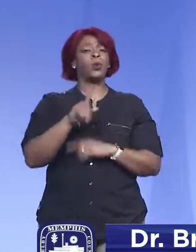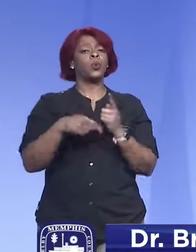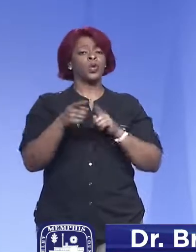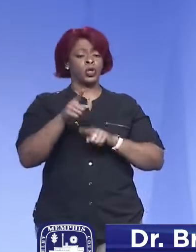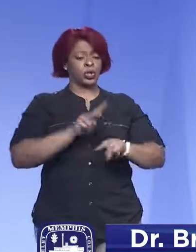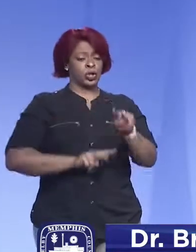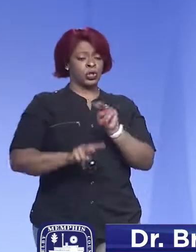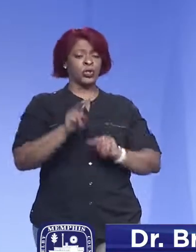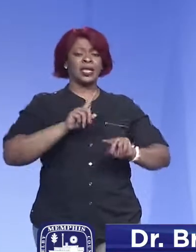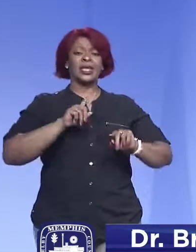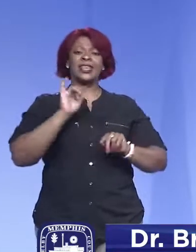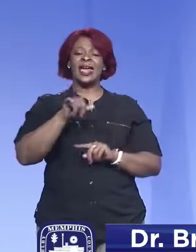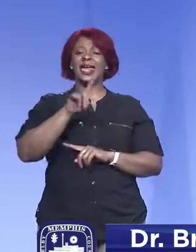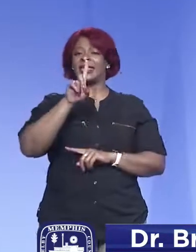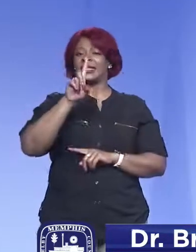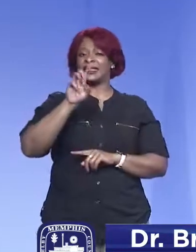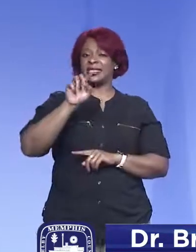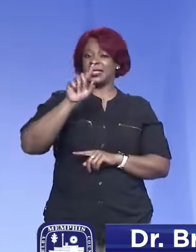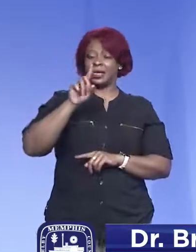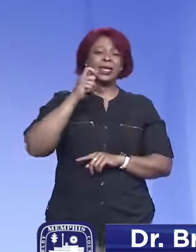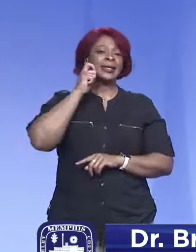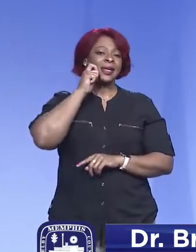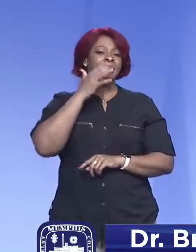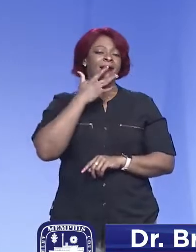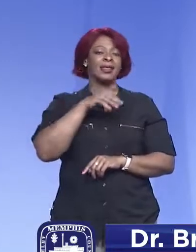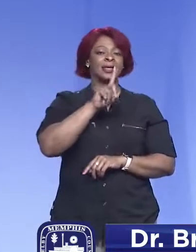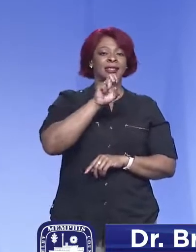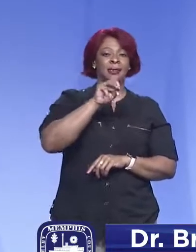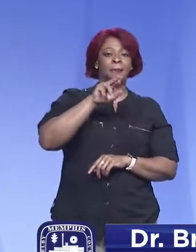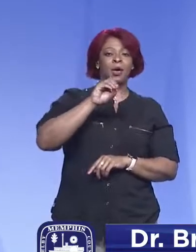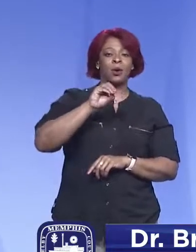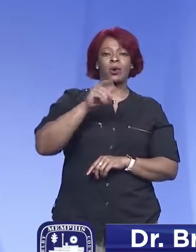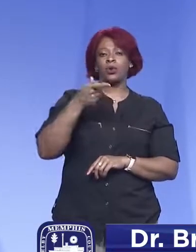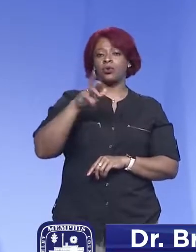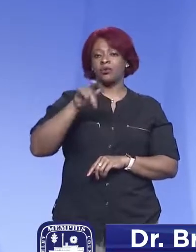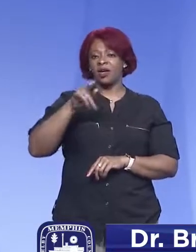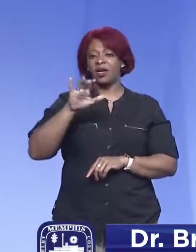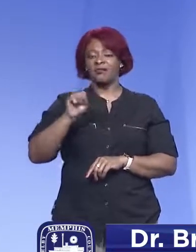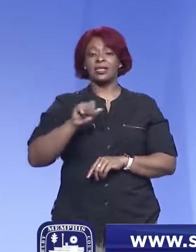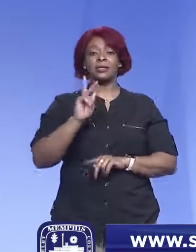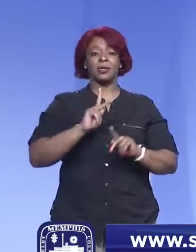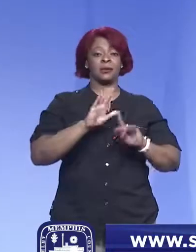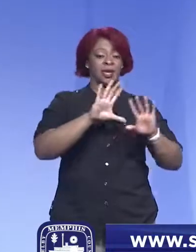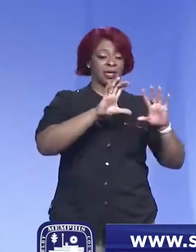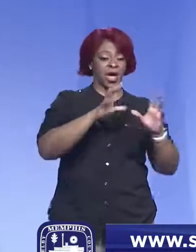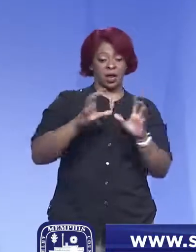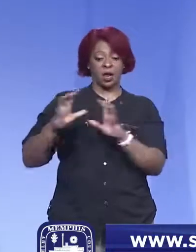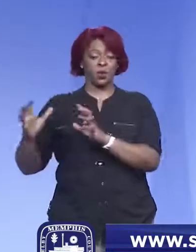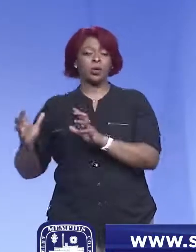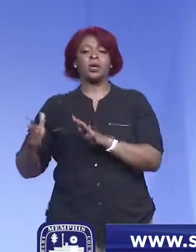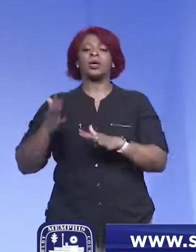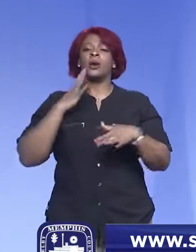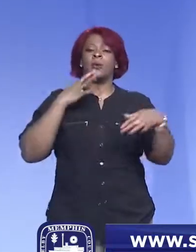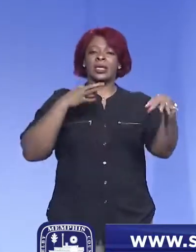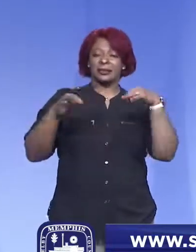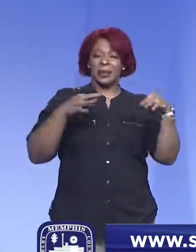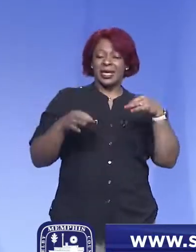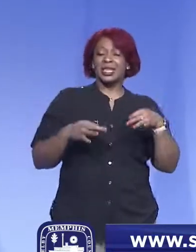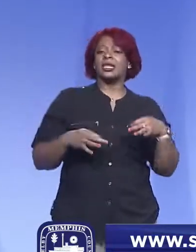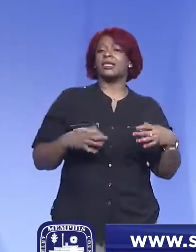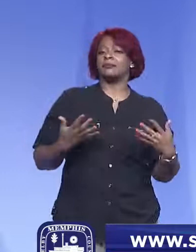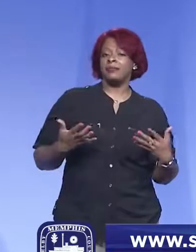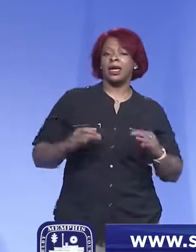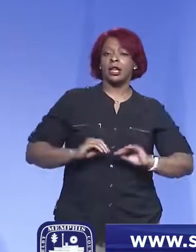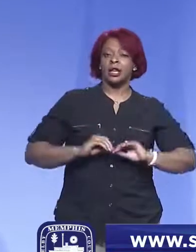look at the demographics of individuals in those particular categories, would explain some of